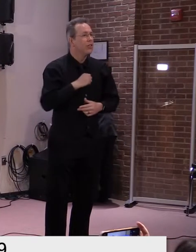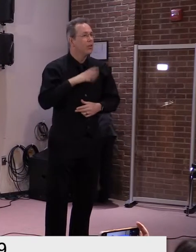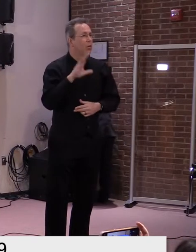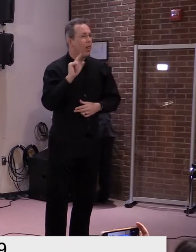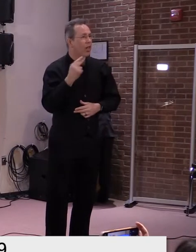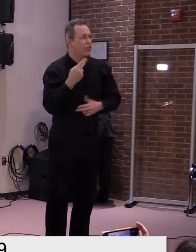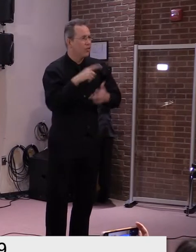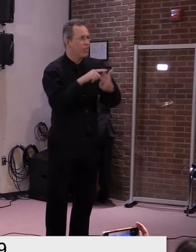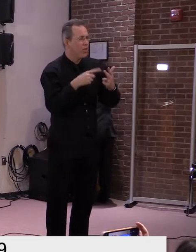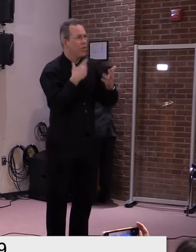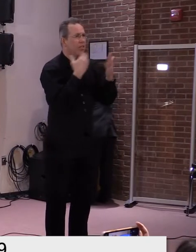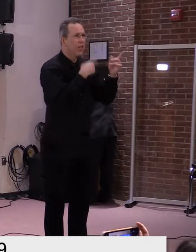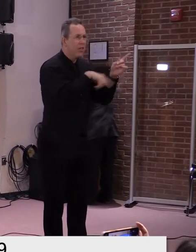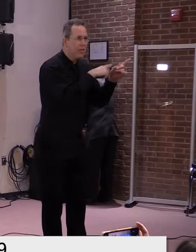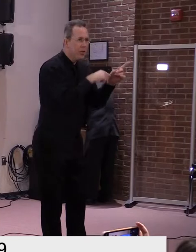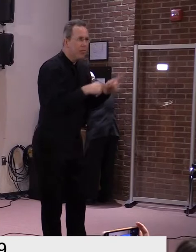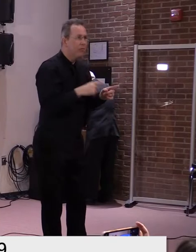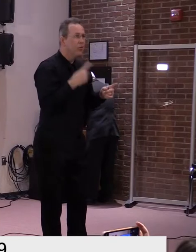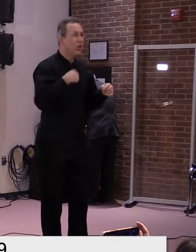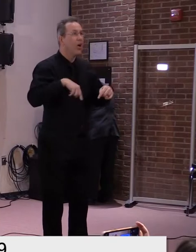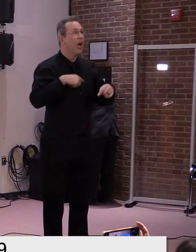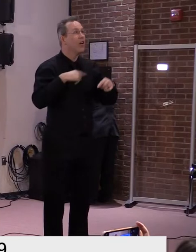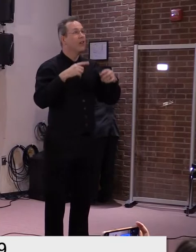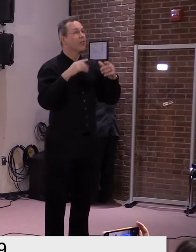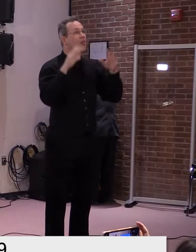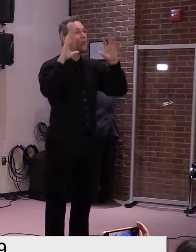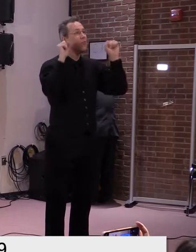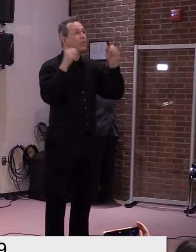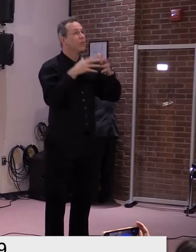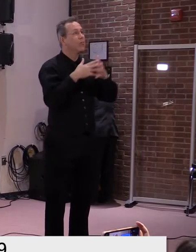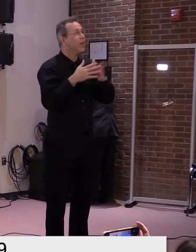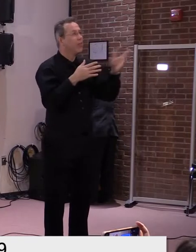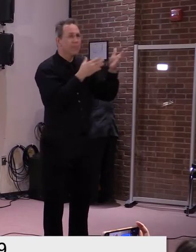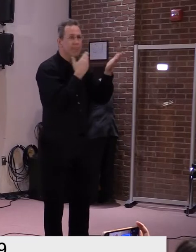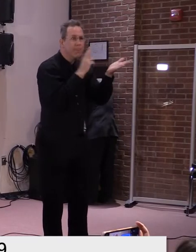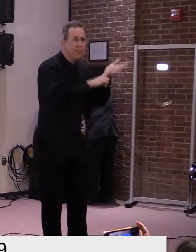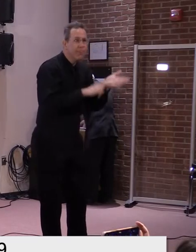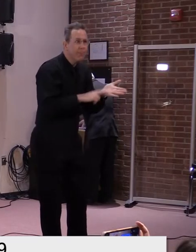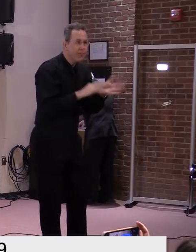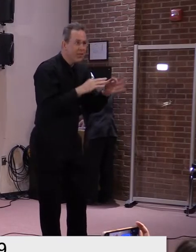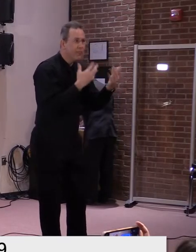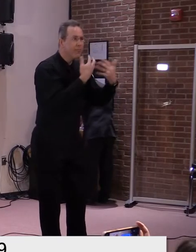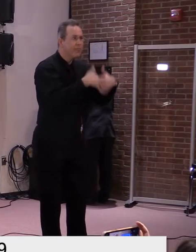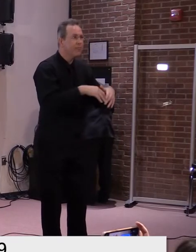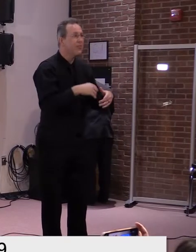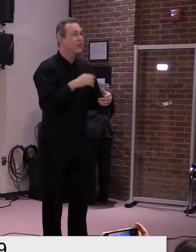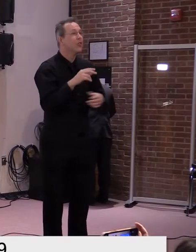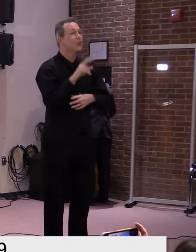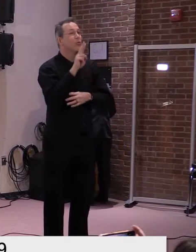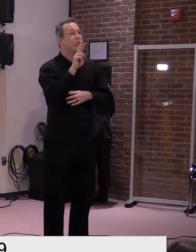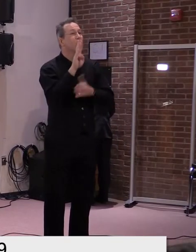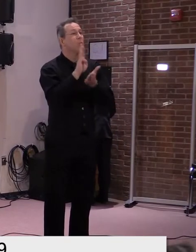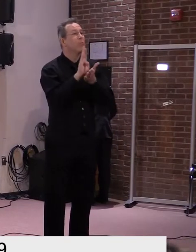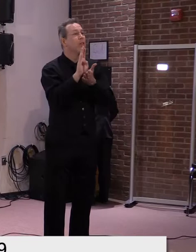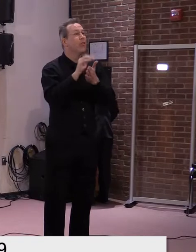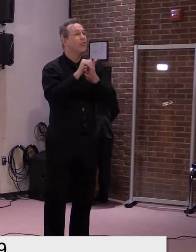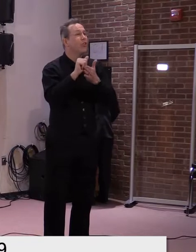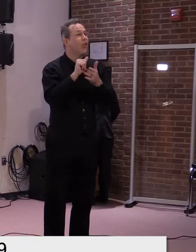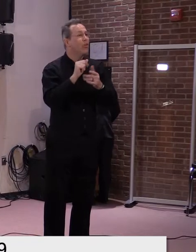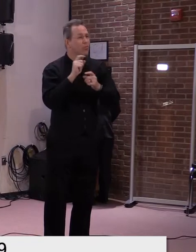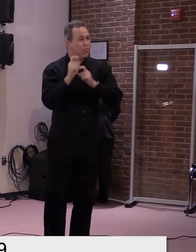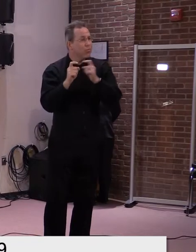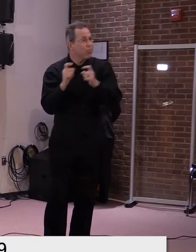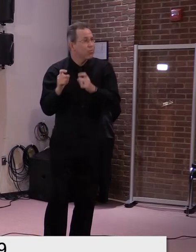expected to provide $2.7 billion in state aid. This is the third major piece of federal